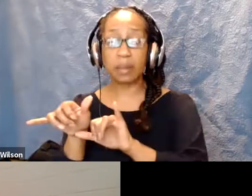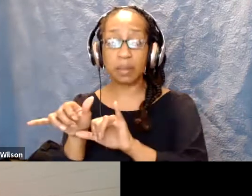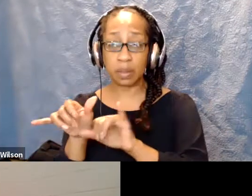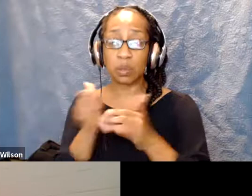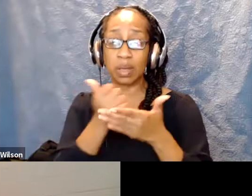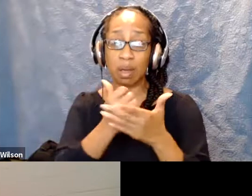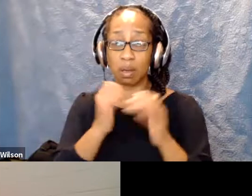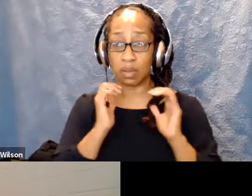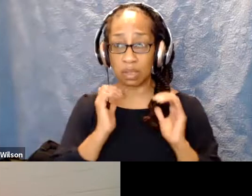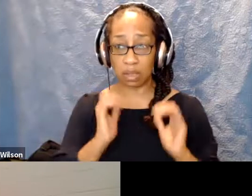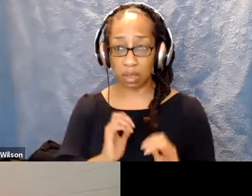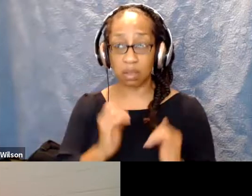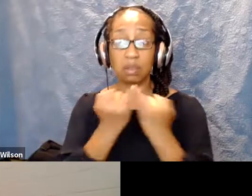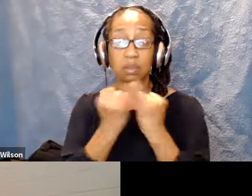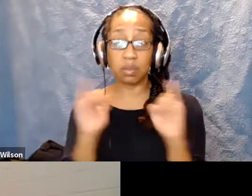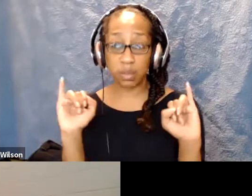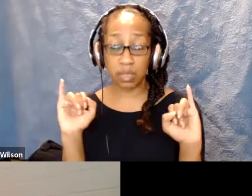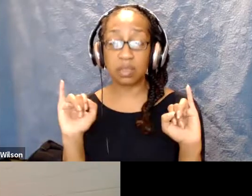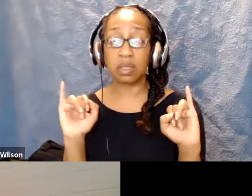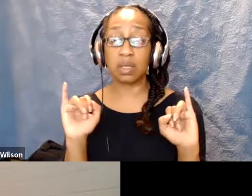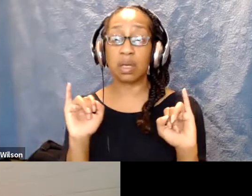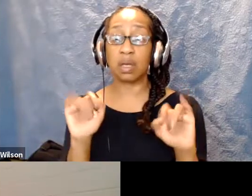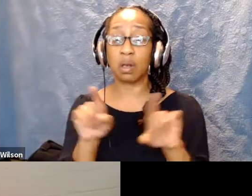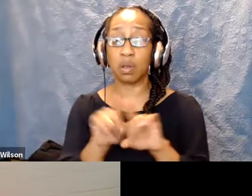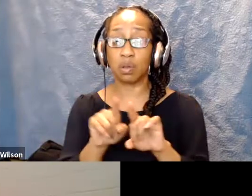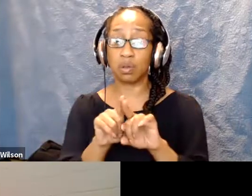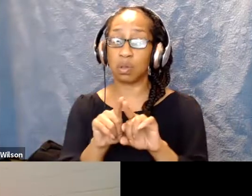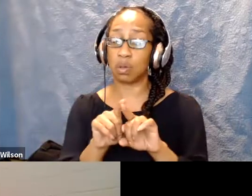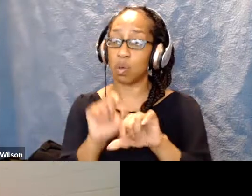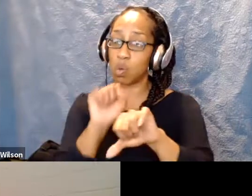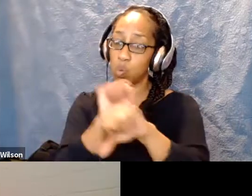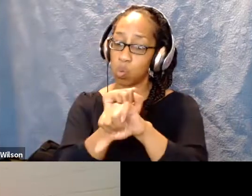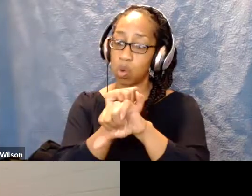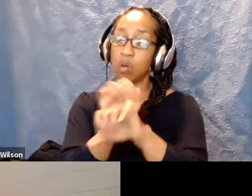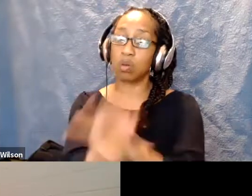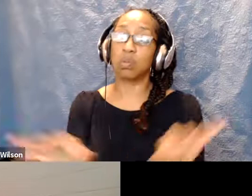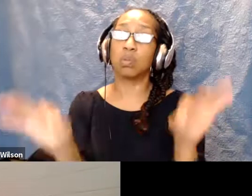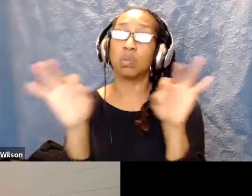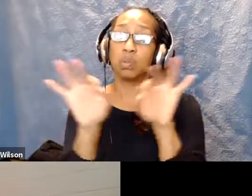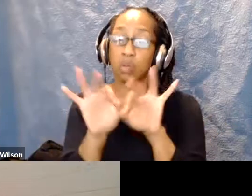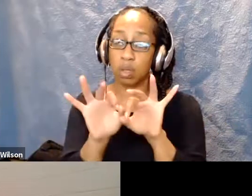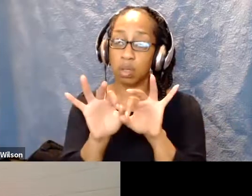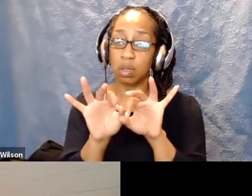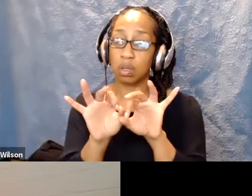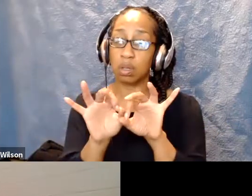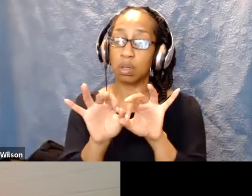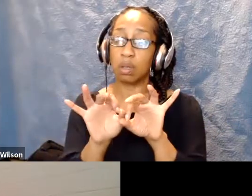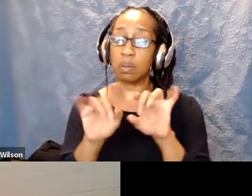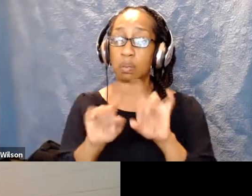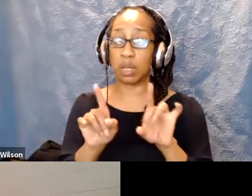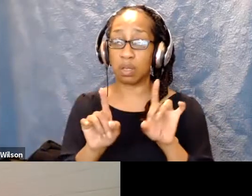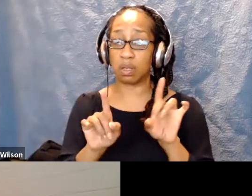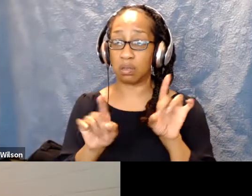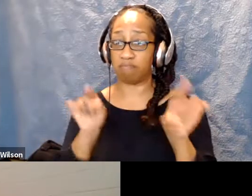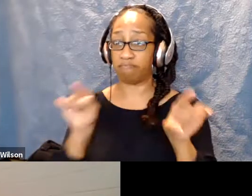consumers become more independent, and employment is such a big key role in that. But we do different things, and we